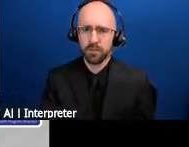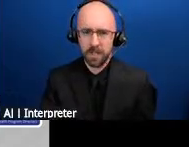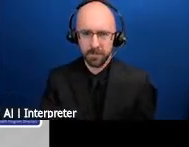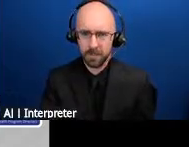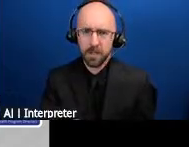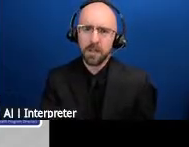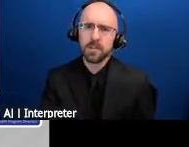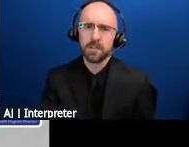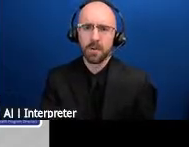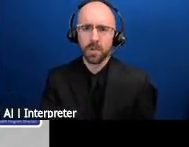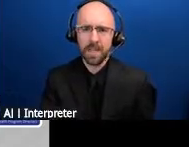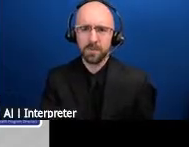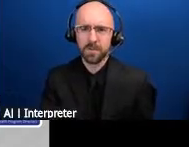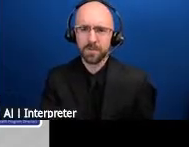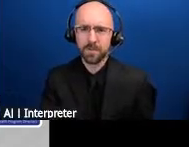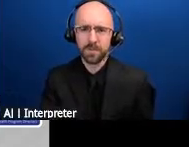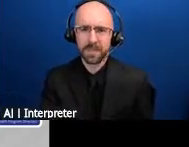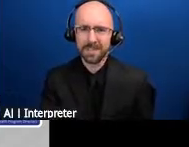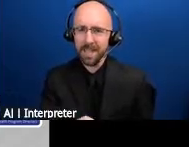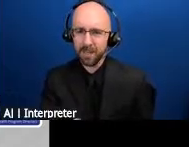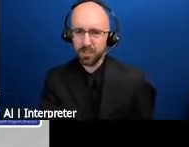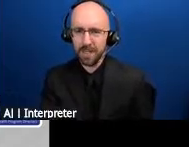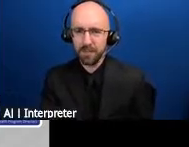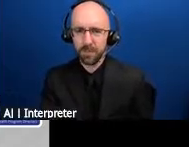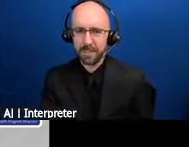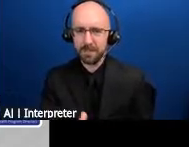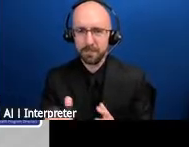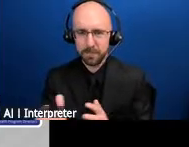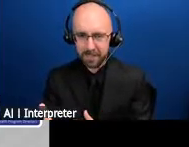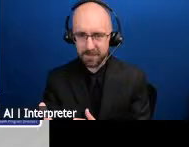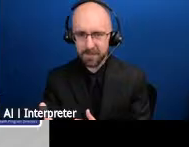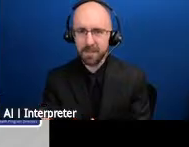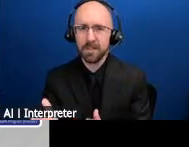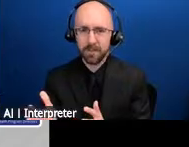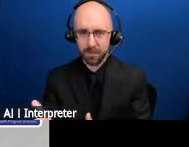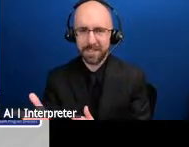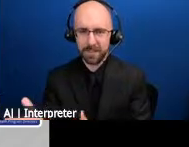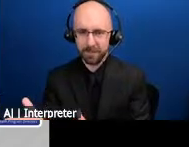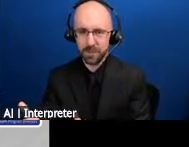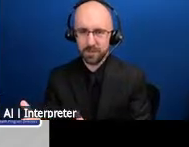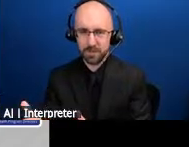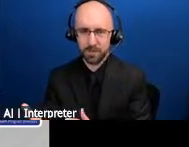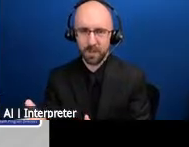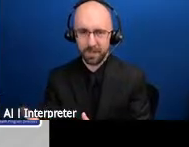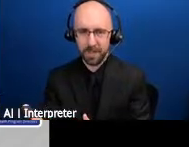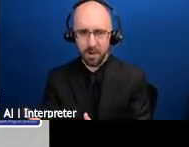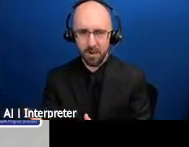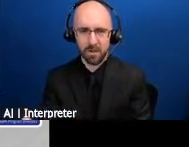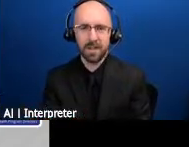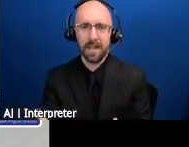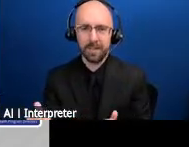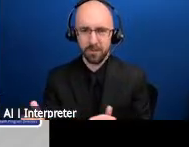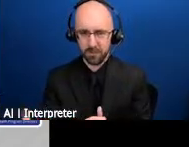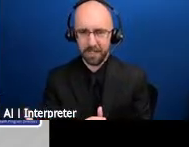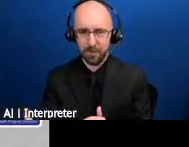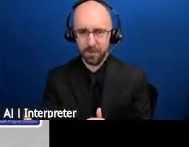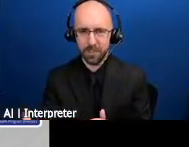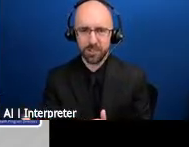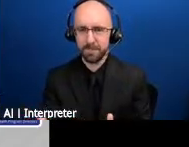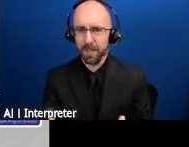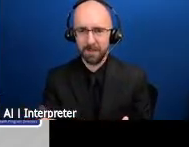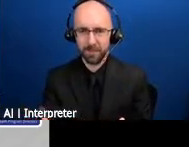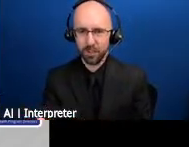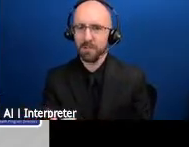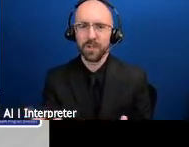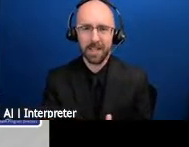ending your life? So we're able to tailor and really meet those individuals where they are at their